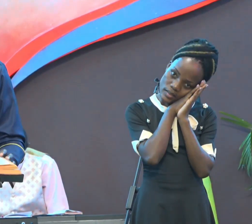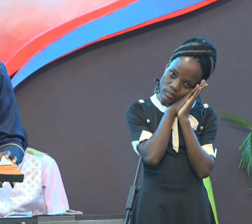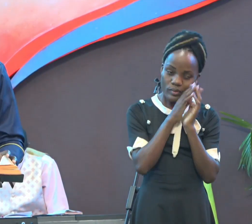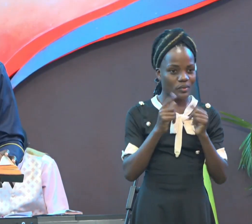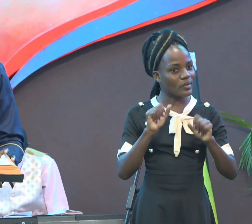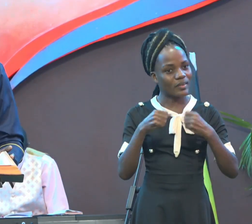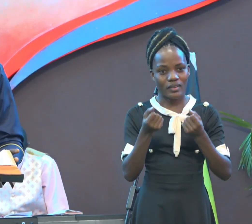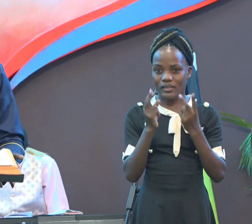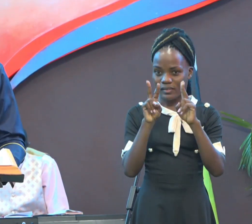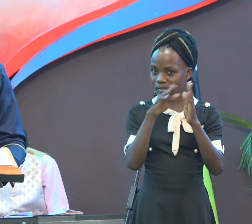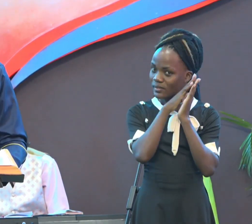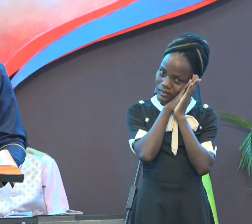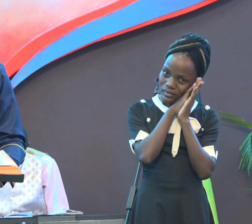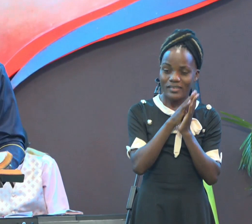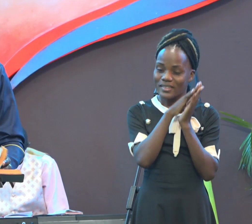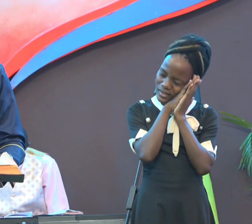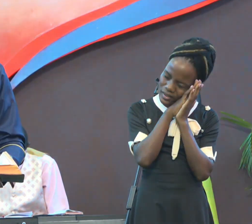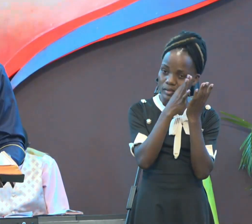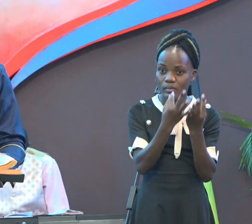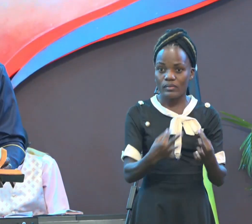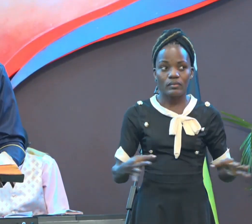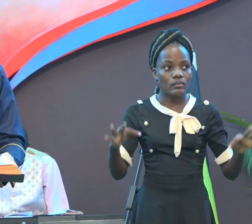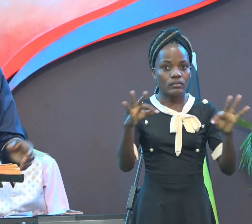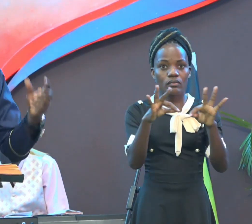Sleep is very cheap.